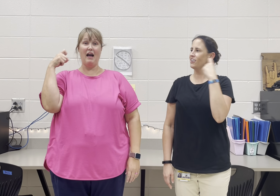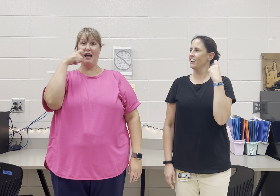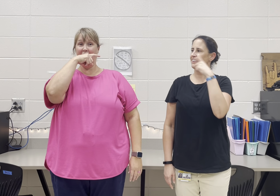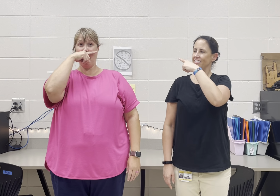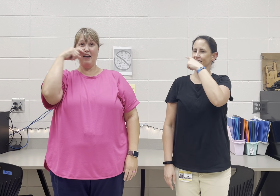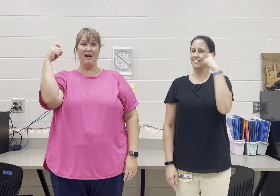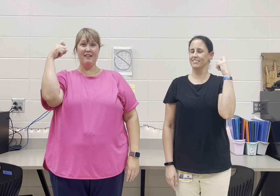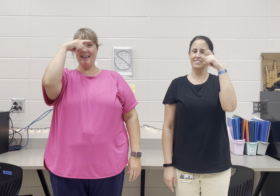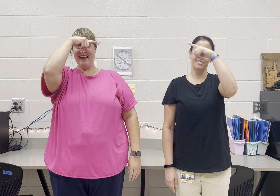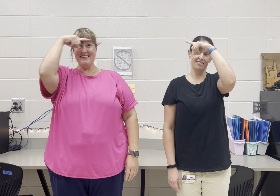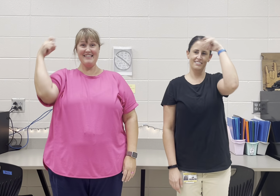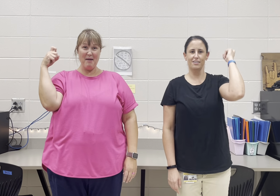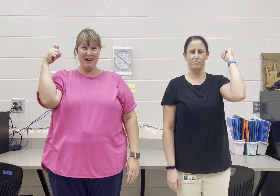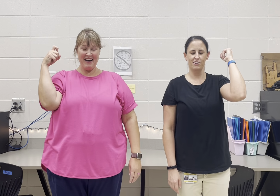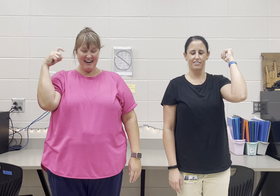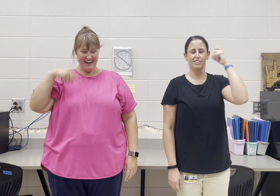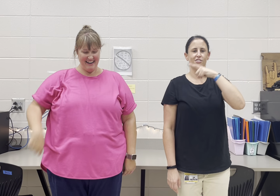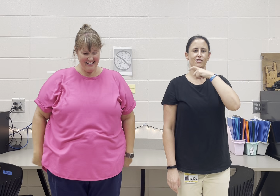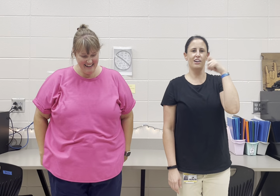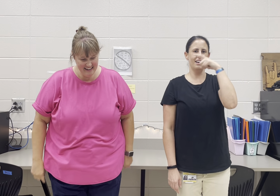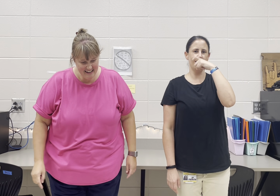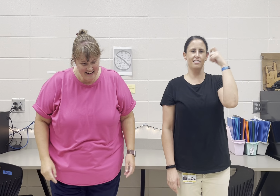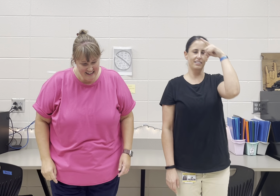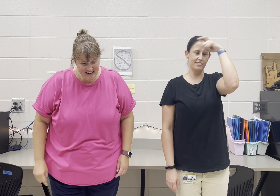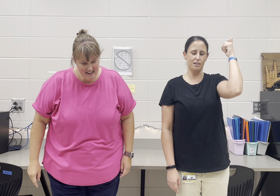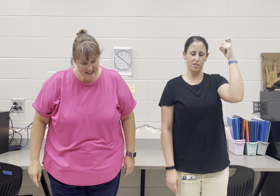dry, ugly summer. Dry, ugly summer.